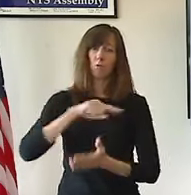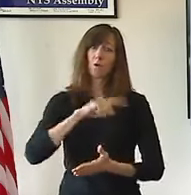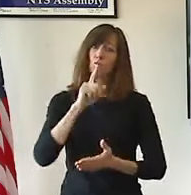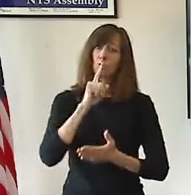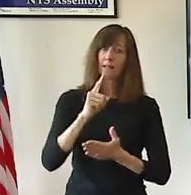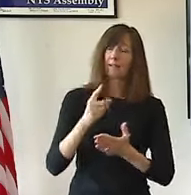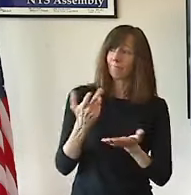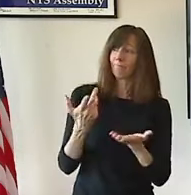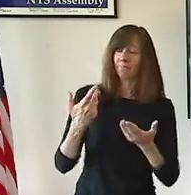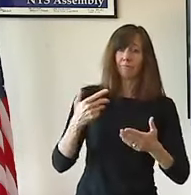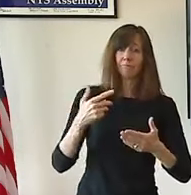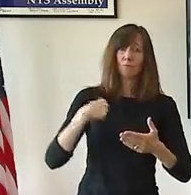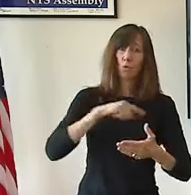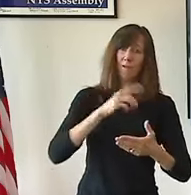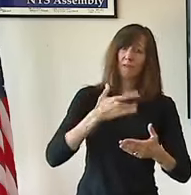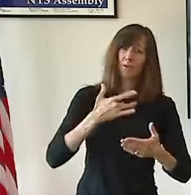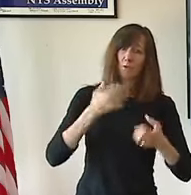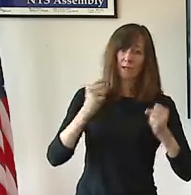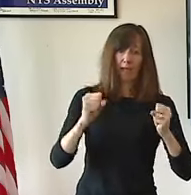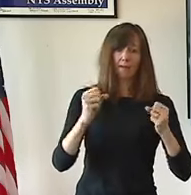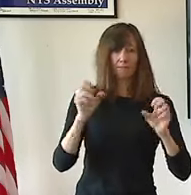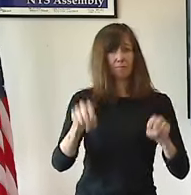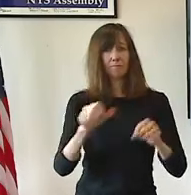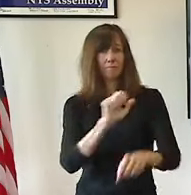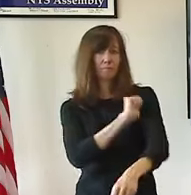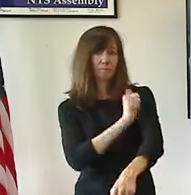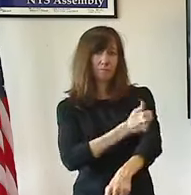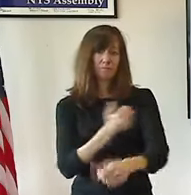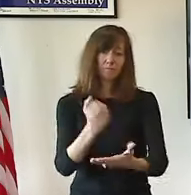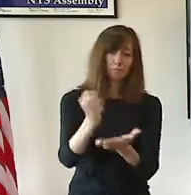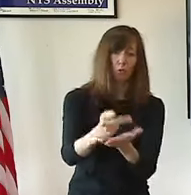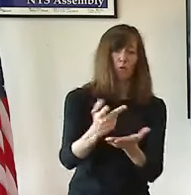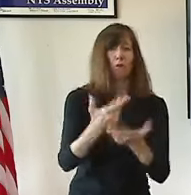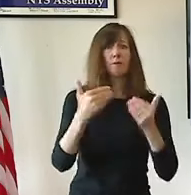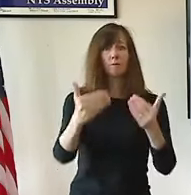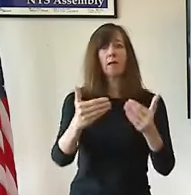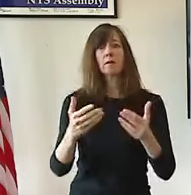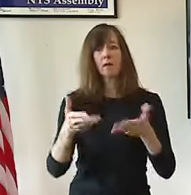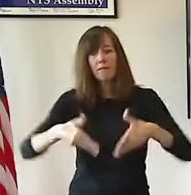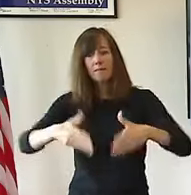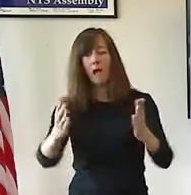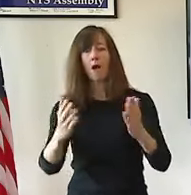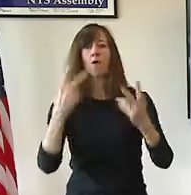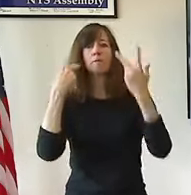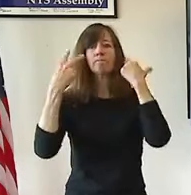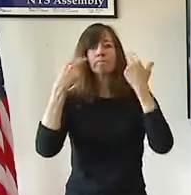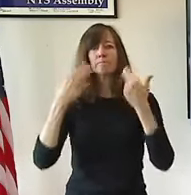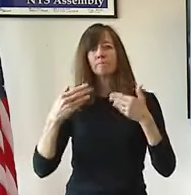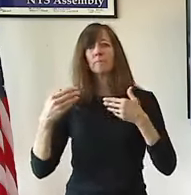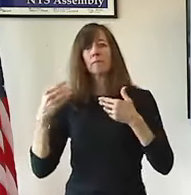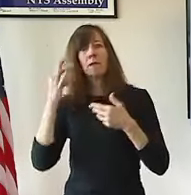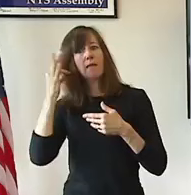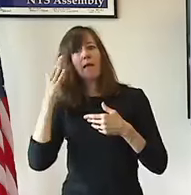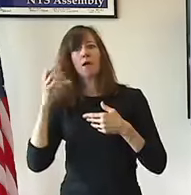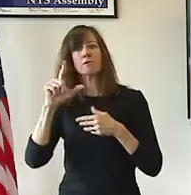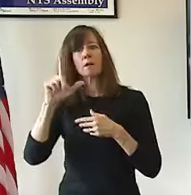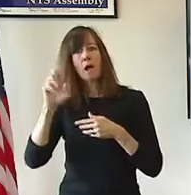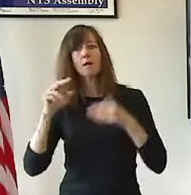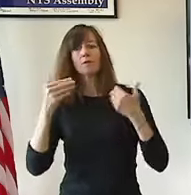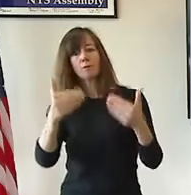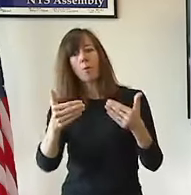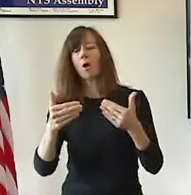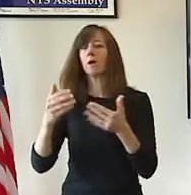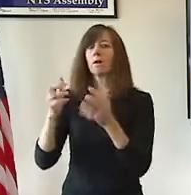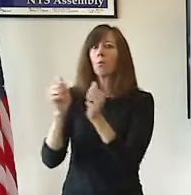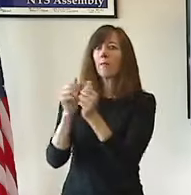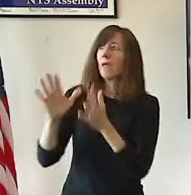that we can provide barbers and hairdressers that ability to get their job done without the heavy burden that Albany has placed on them, so we're going to continue to